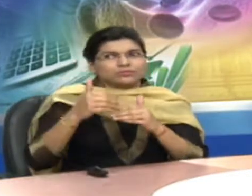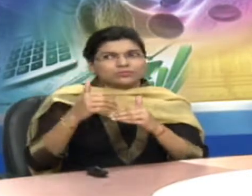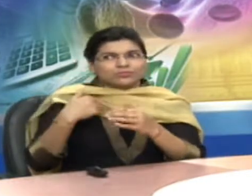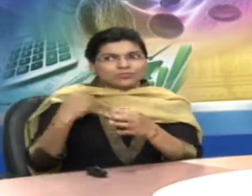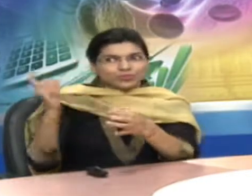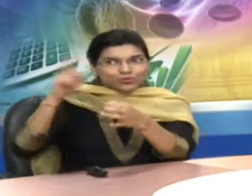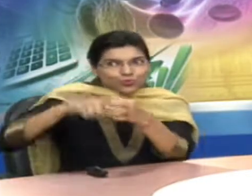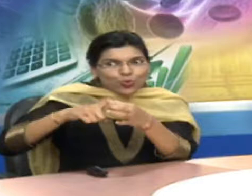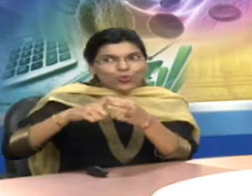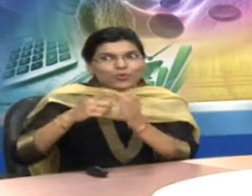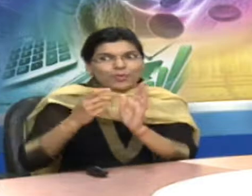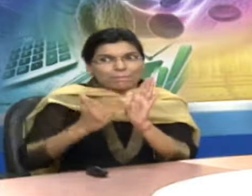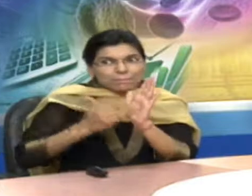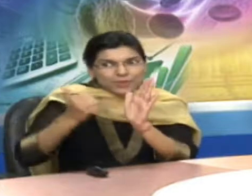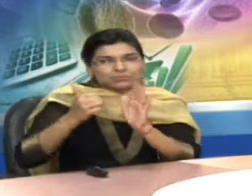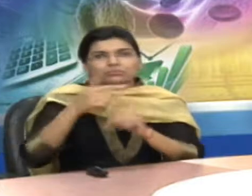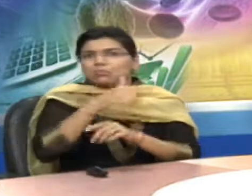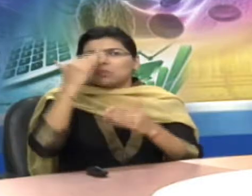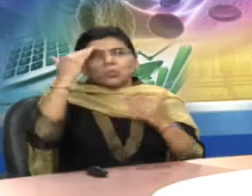never foresaw the truth of events